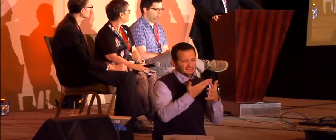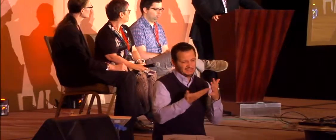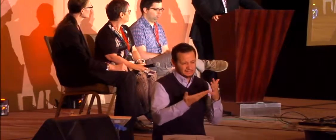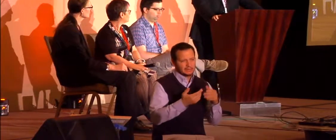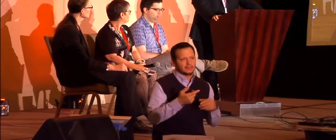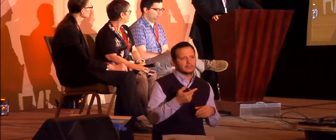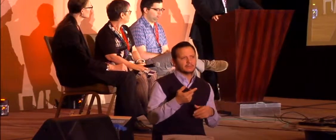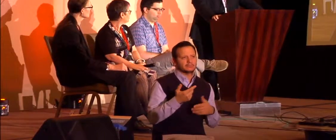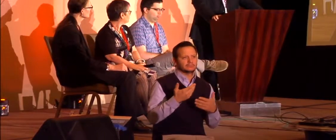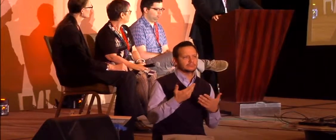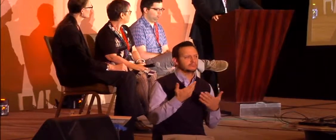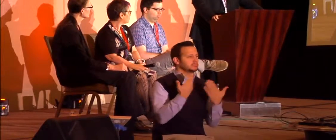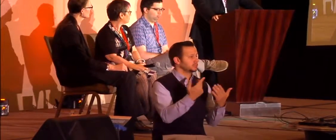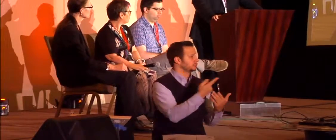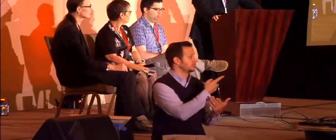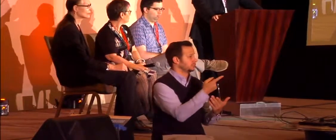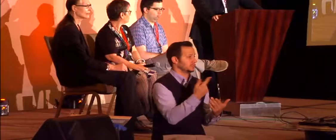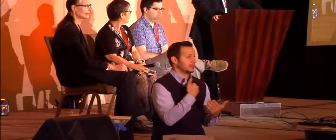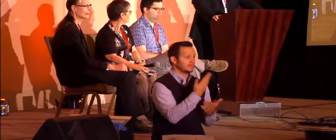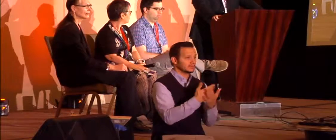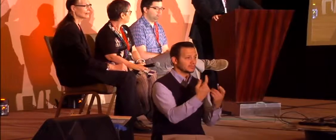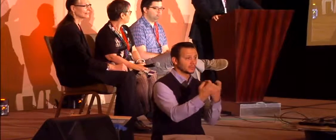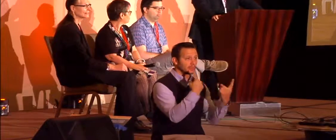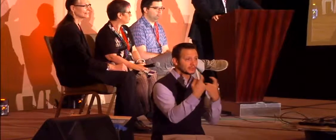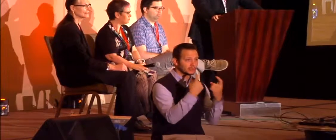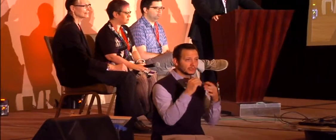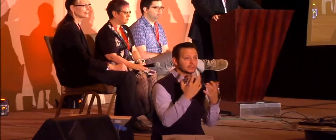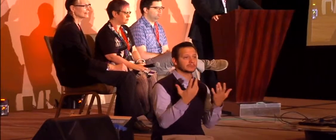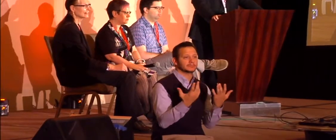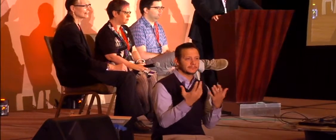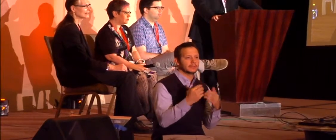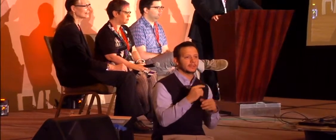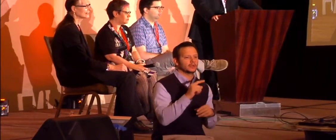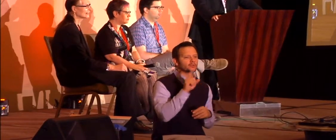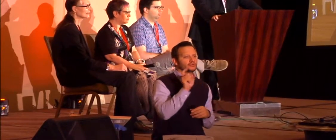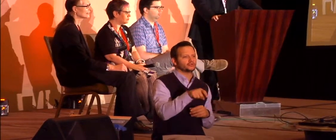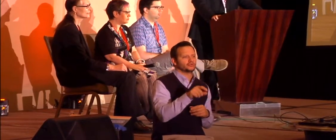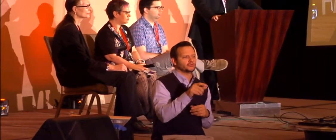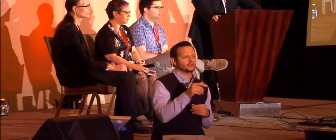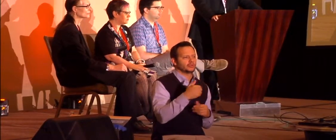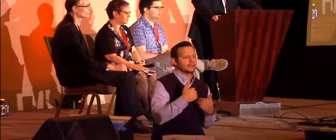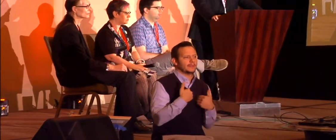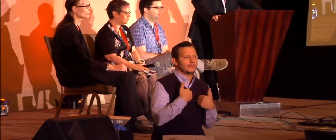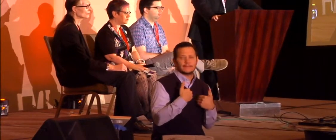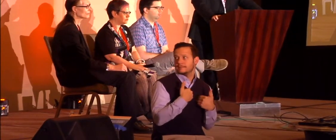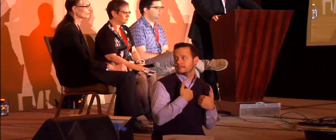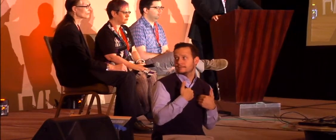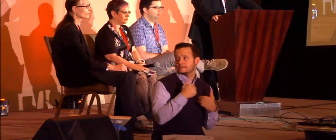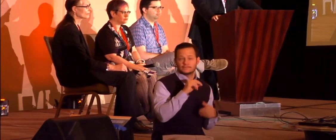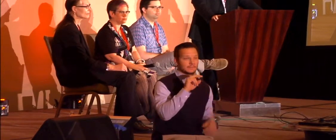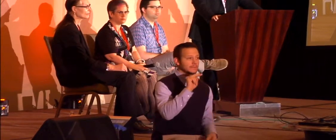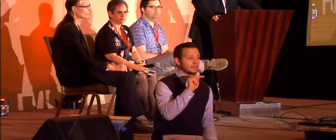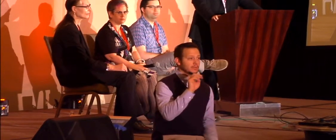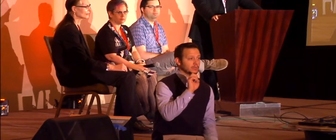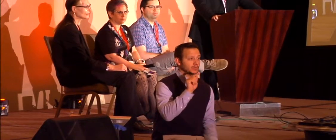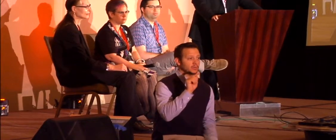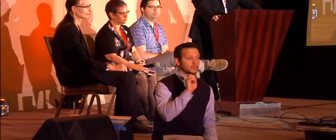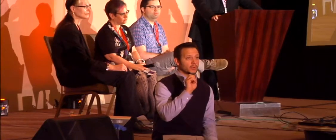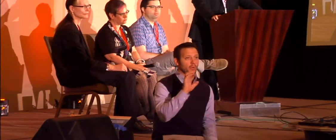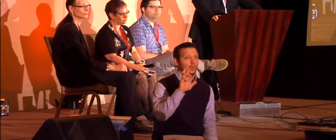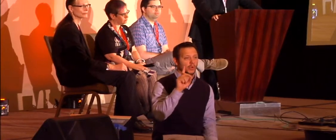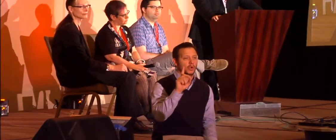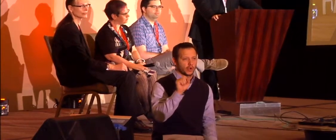would like to take questions from the audience. There should be note cards, or there should be volunteers available with note